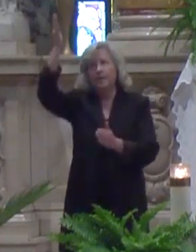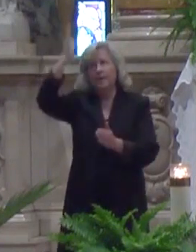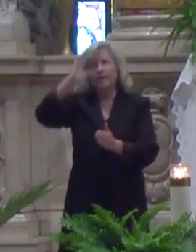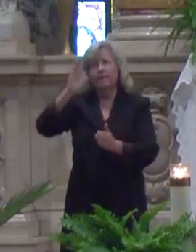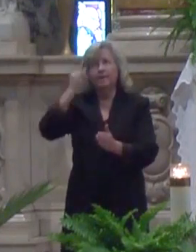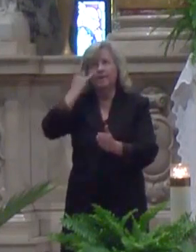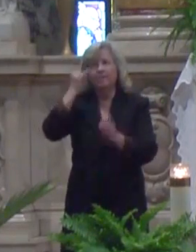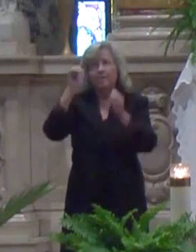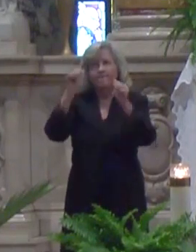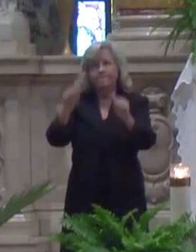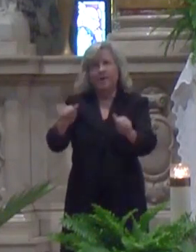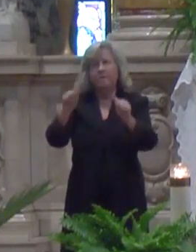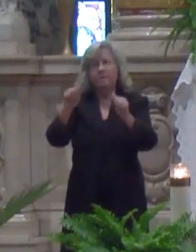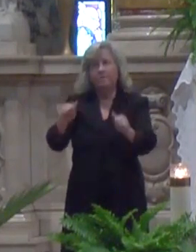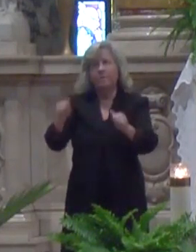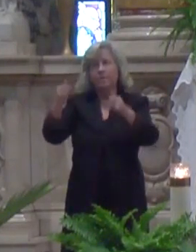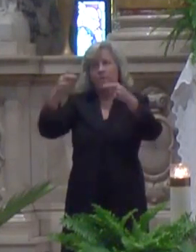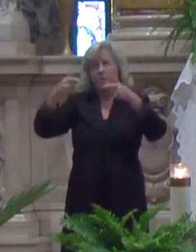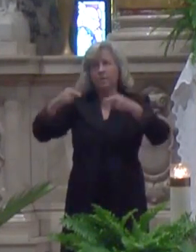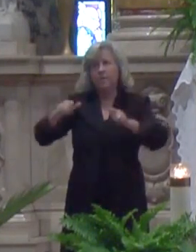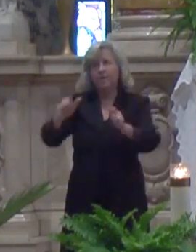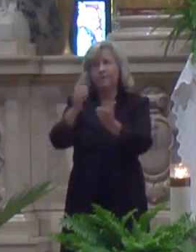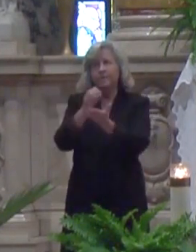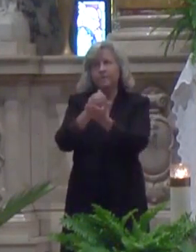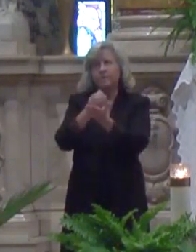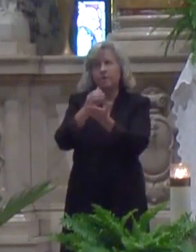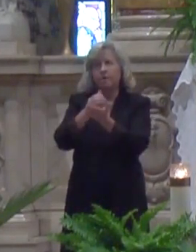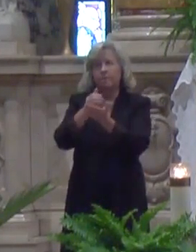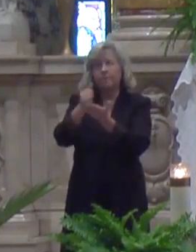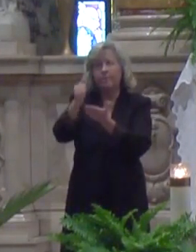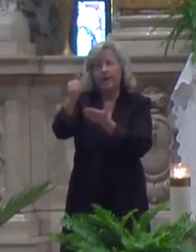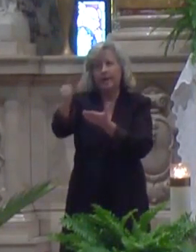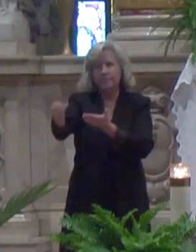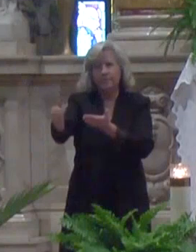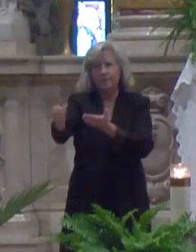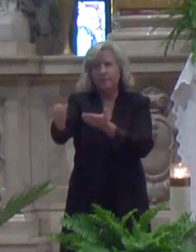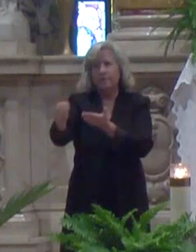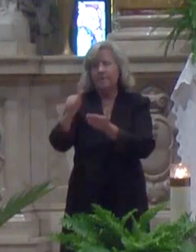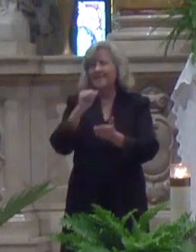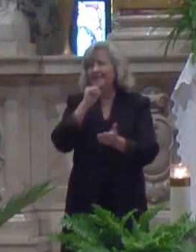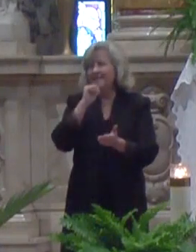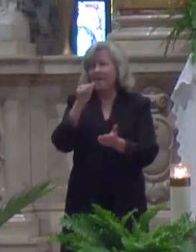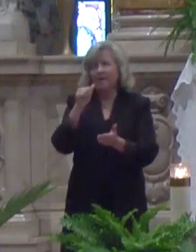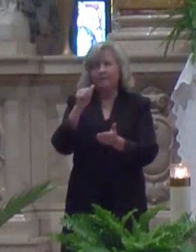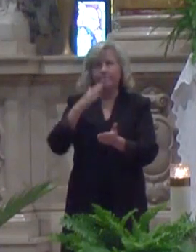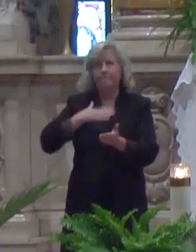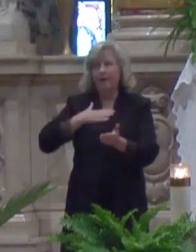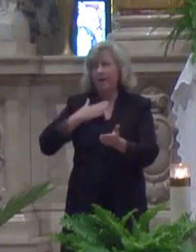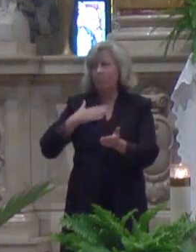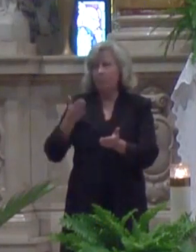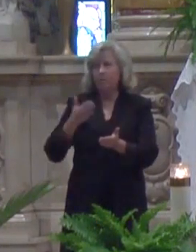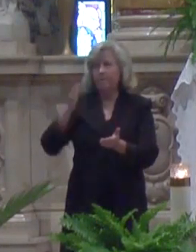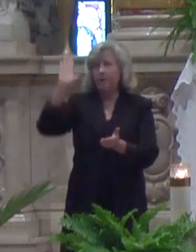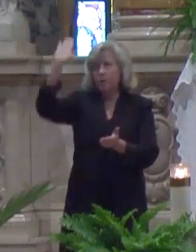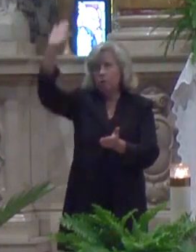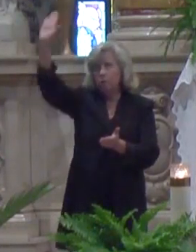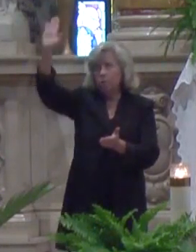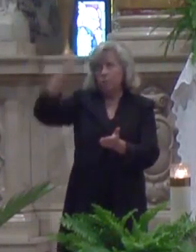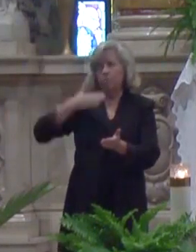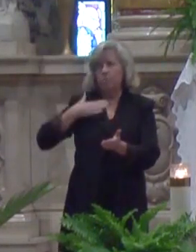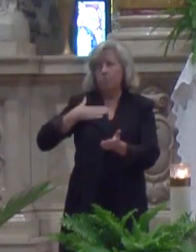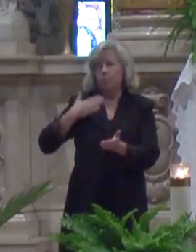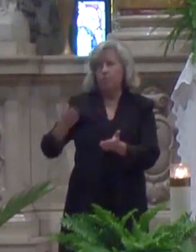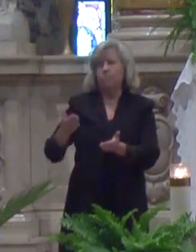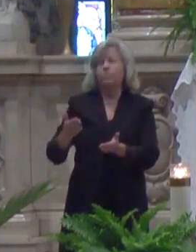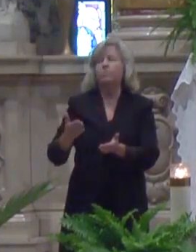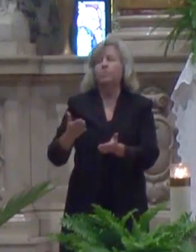possible, let this cup pass from me, yet not as I will, but as you will.